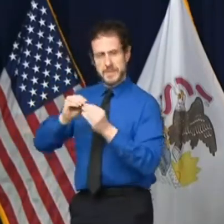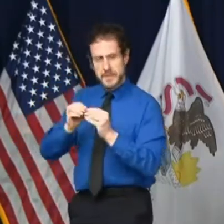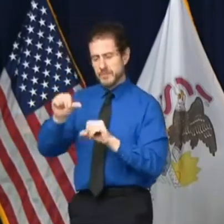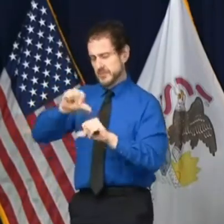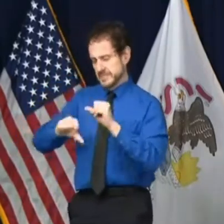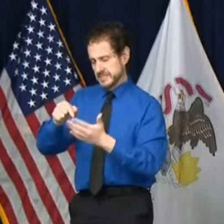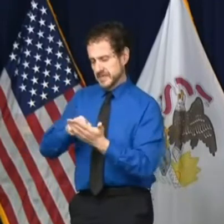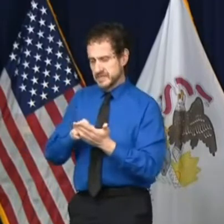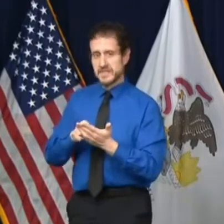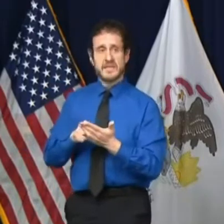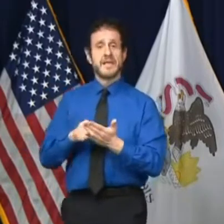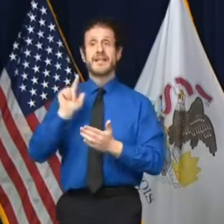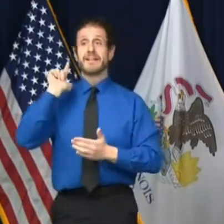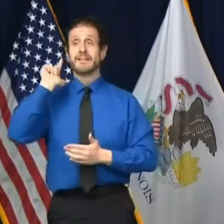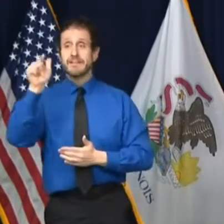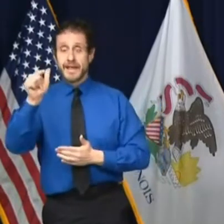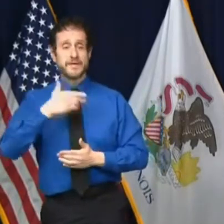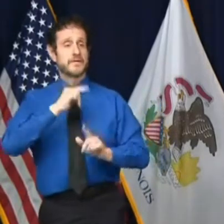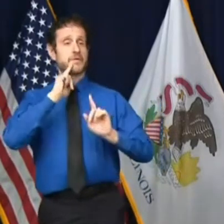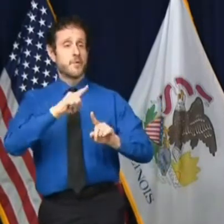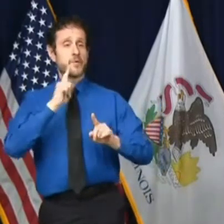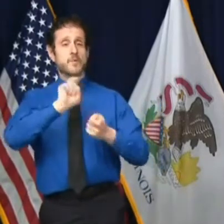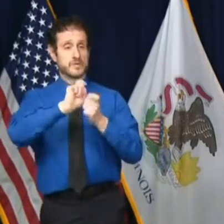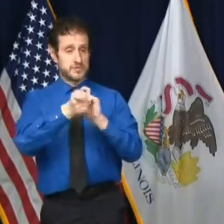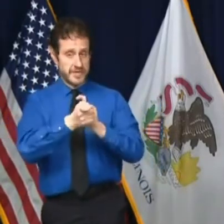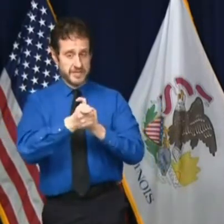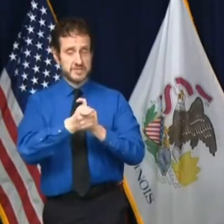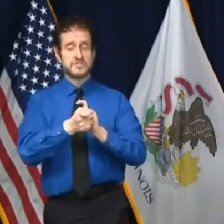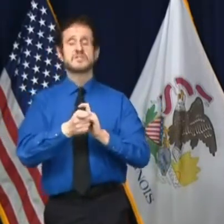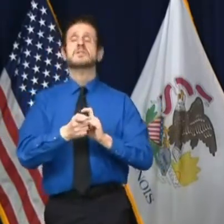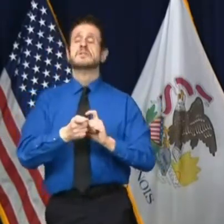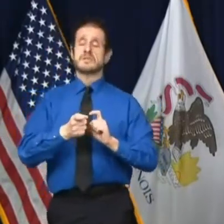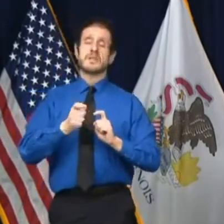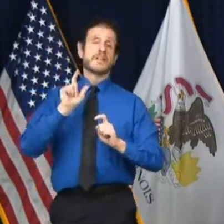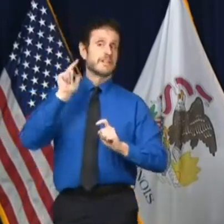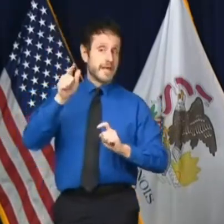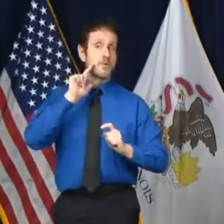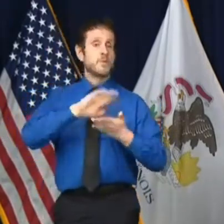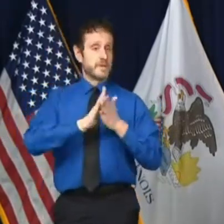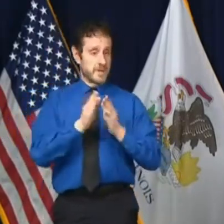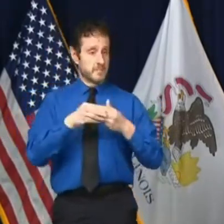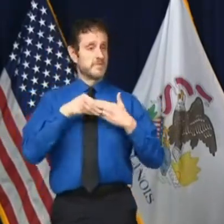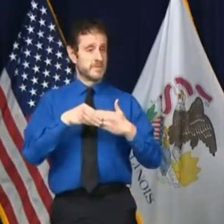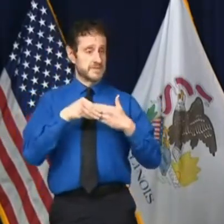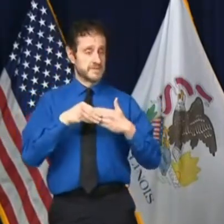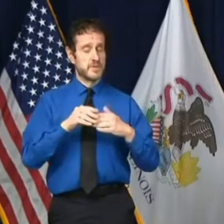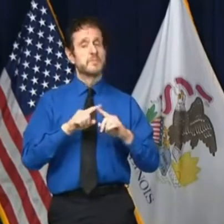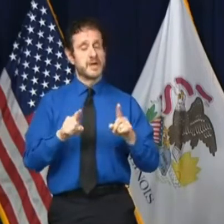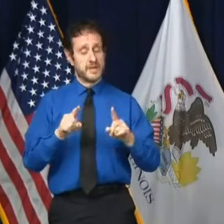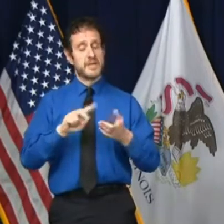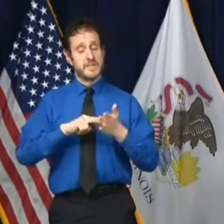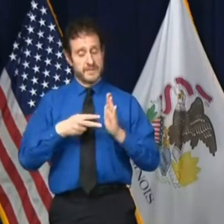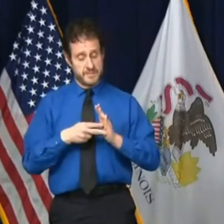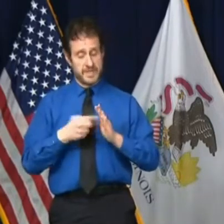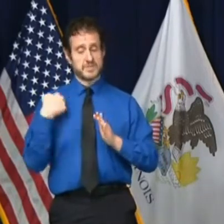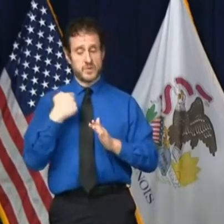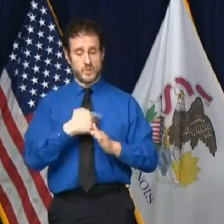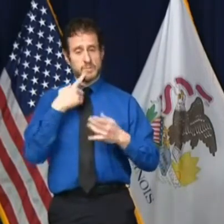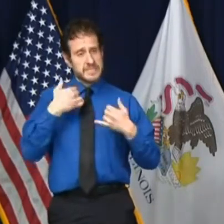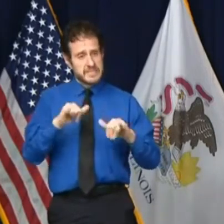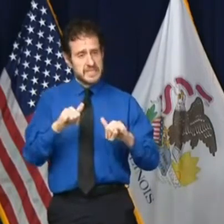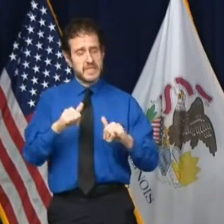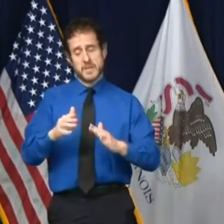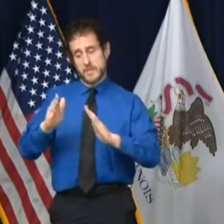order in place that we have now, and we're going to be loosening things up. But as we do that, we're going to be still